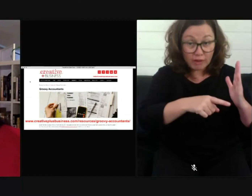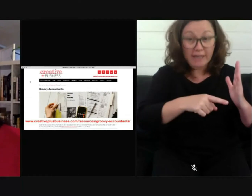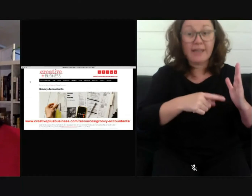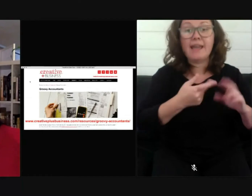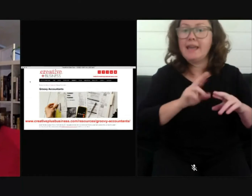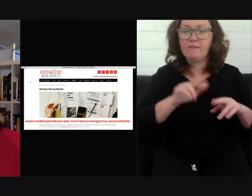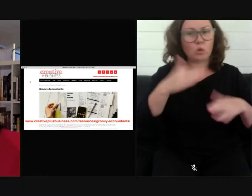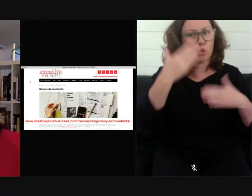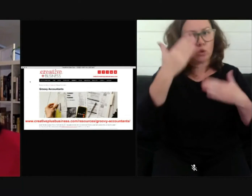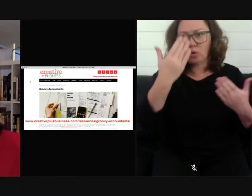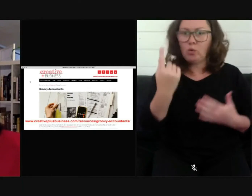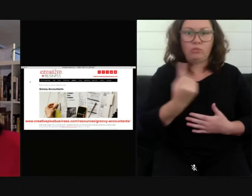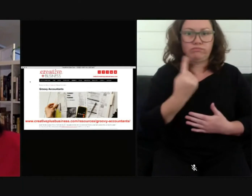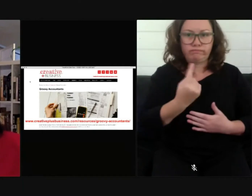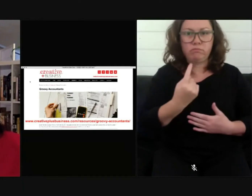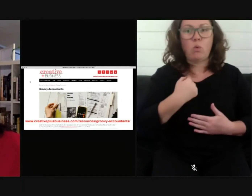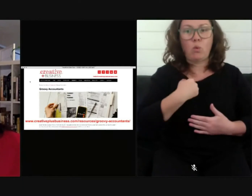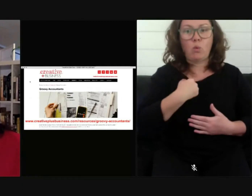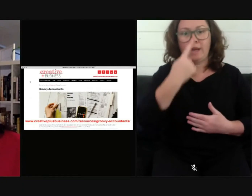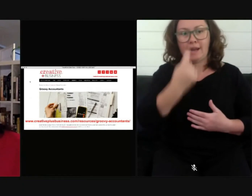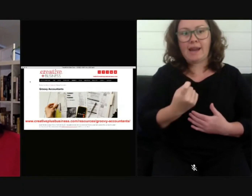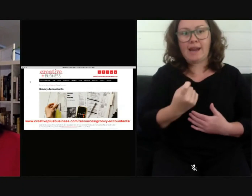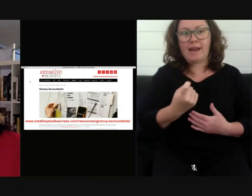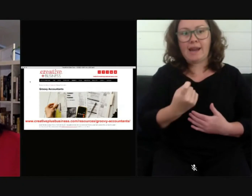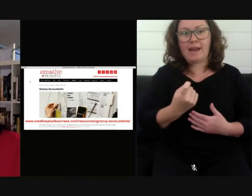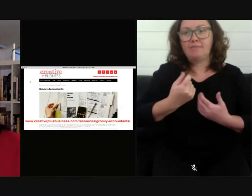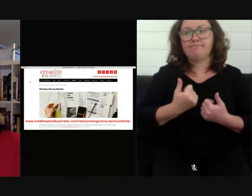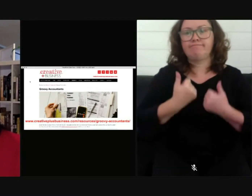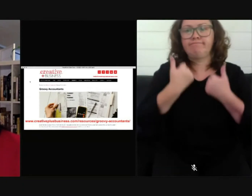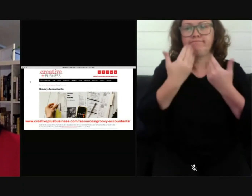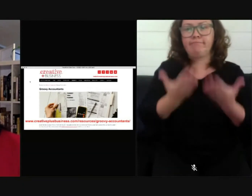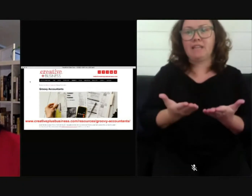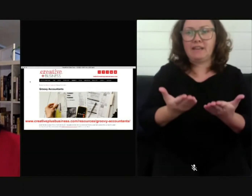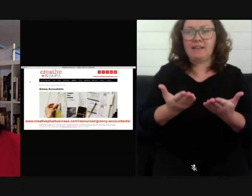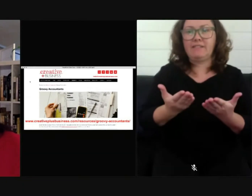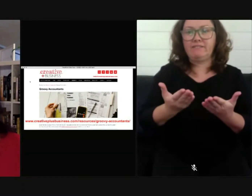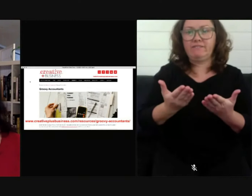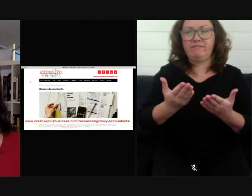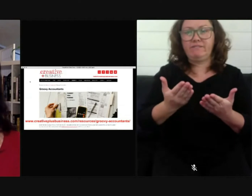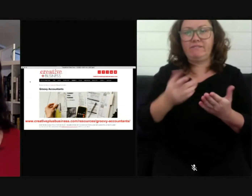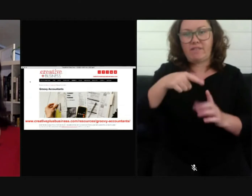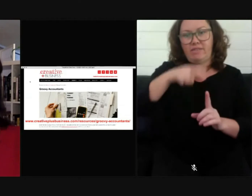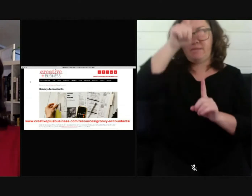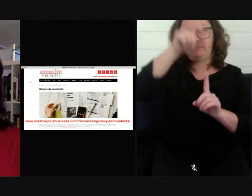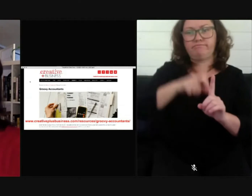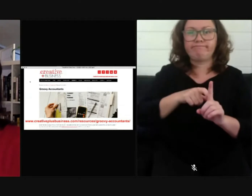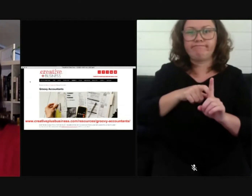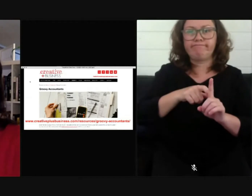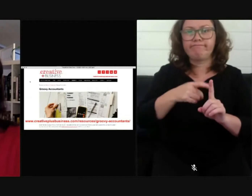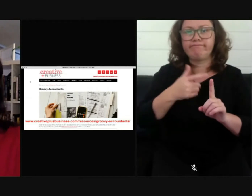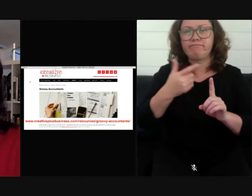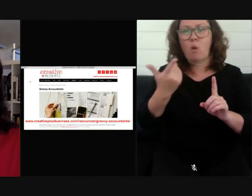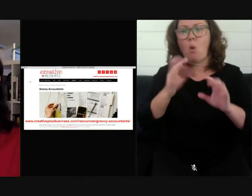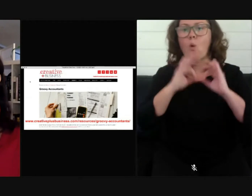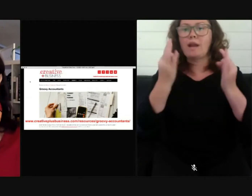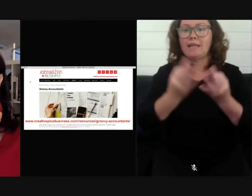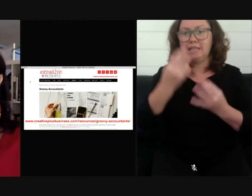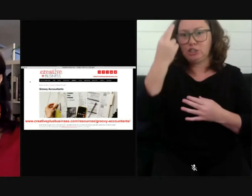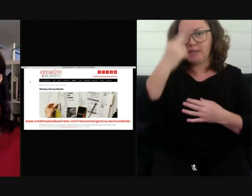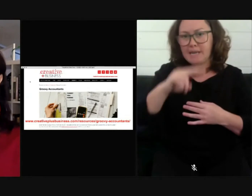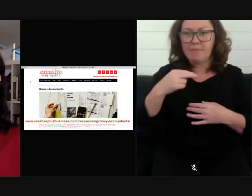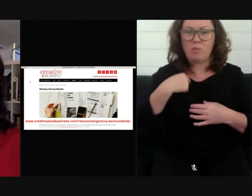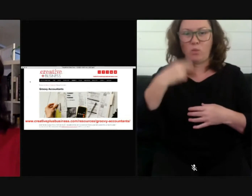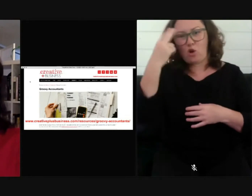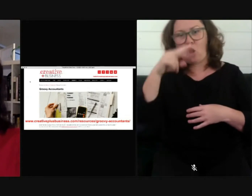as the groovy accountants. So Wendy will share the link with you in the chat now. Creative Plus